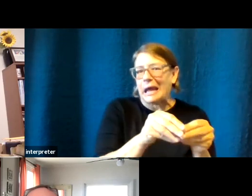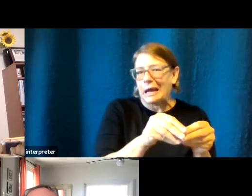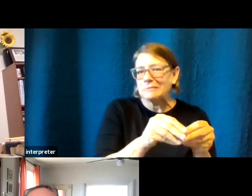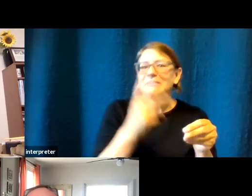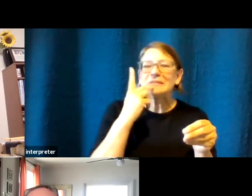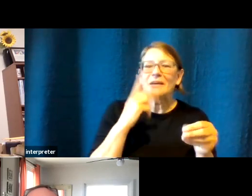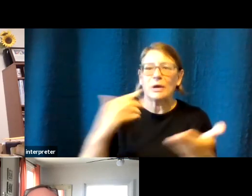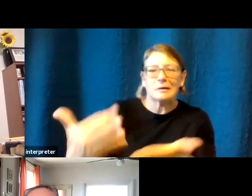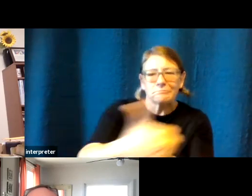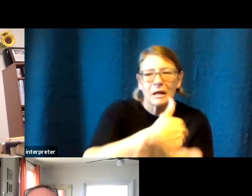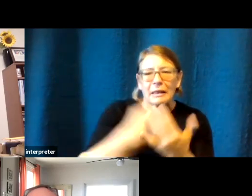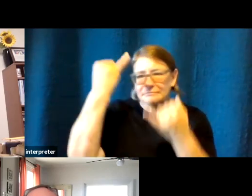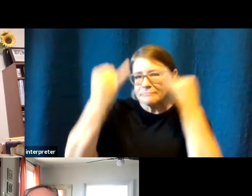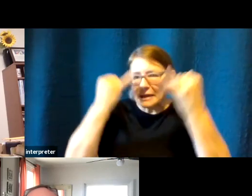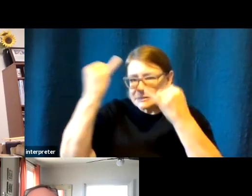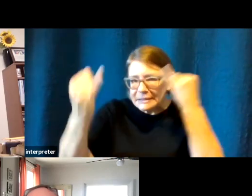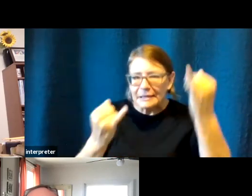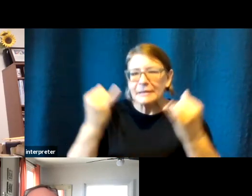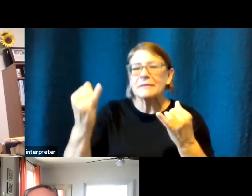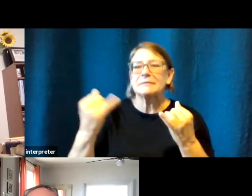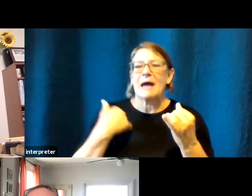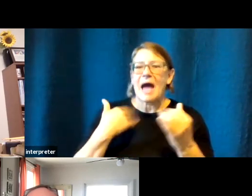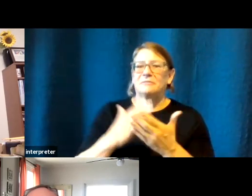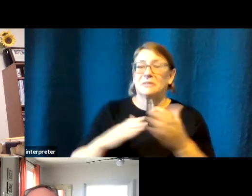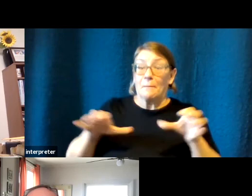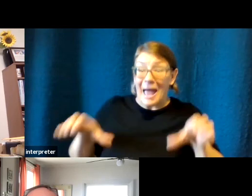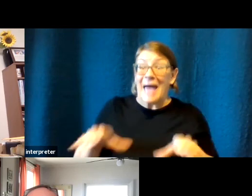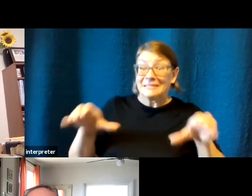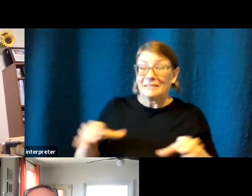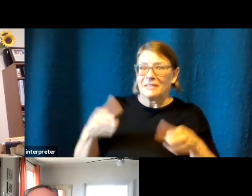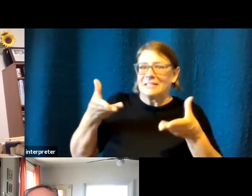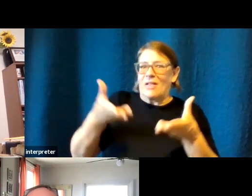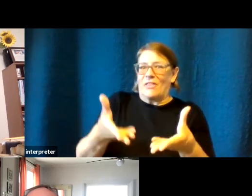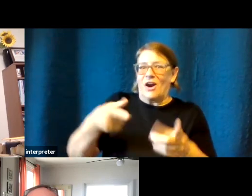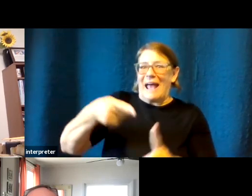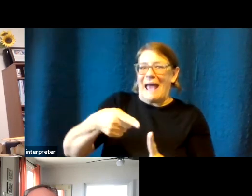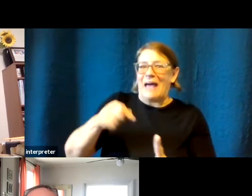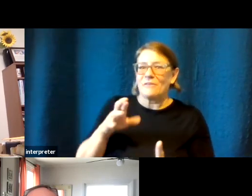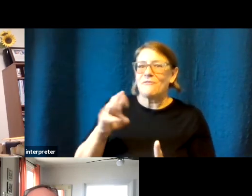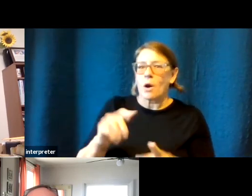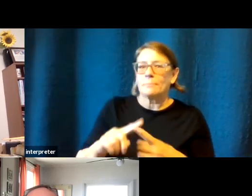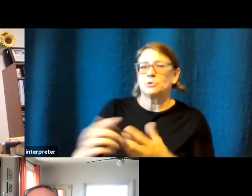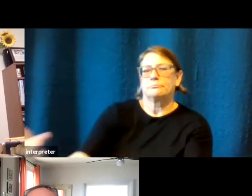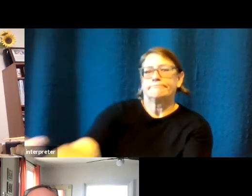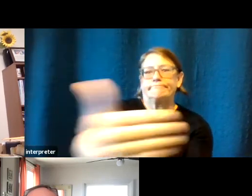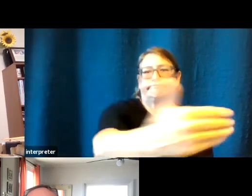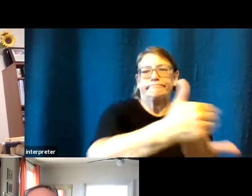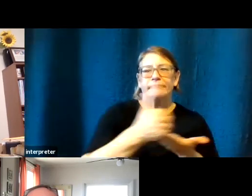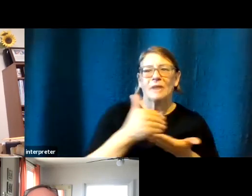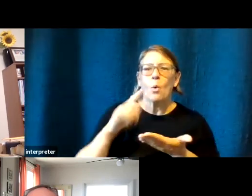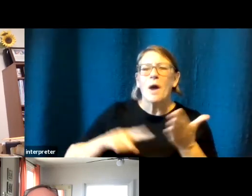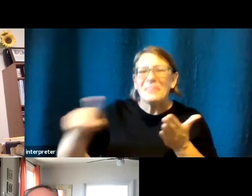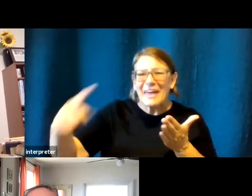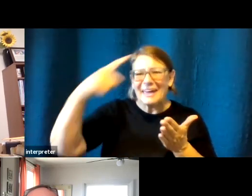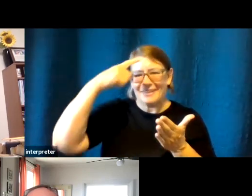get ideas, have some activities at that forum where we can draw from the community to find out what they think the